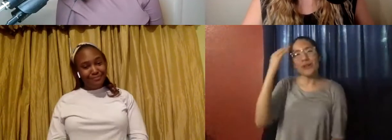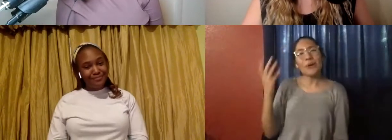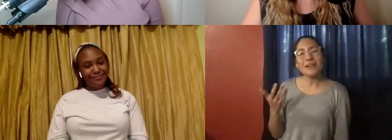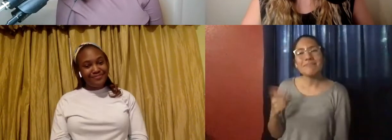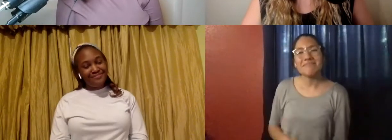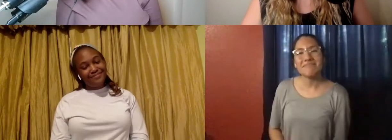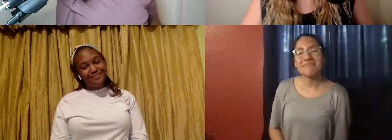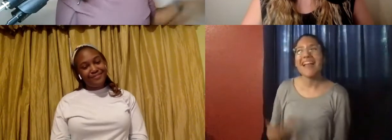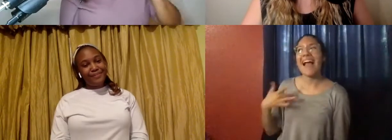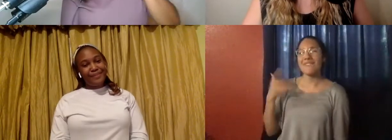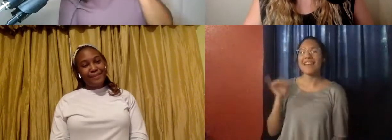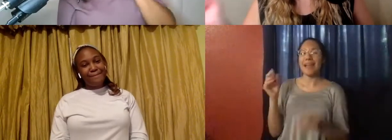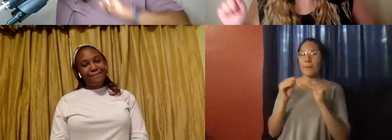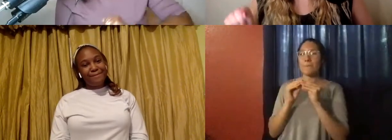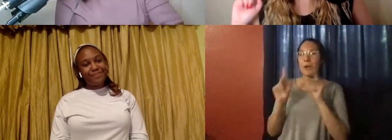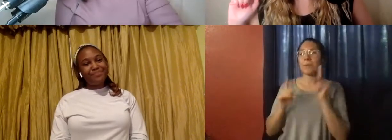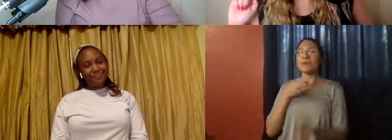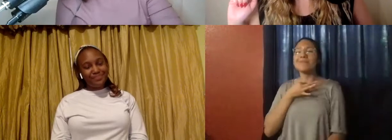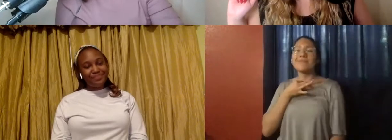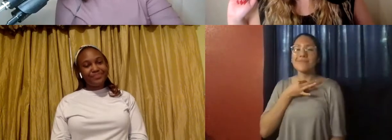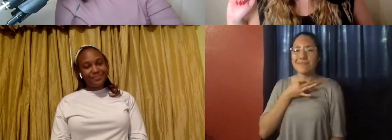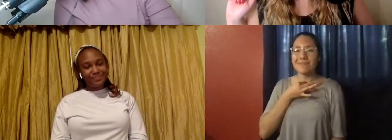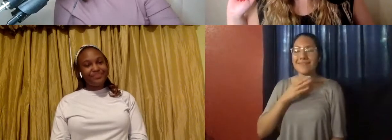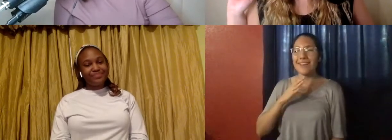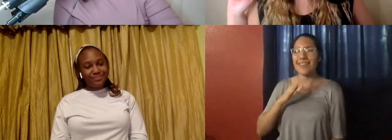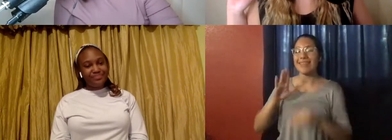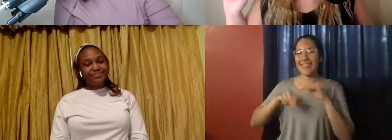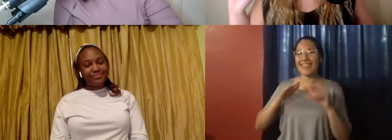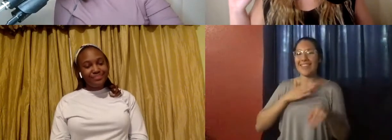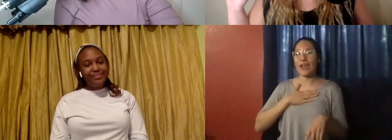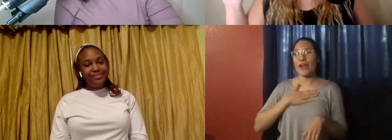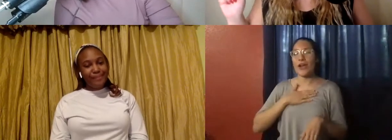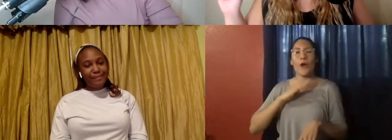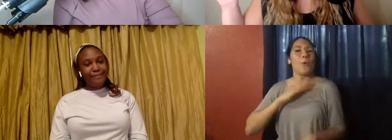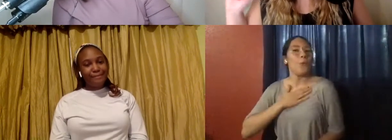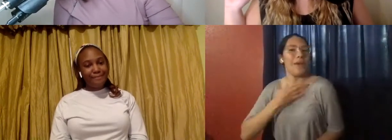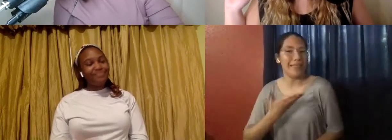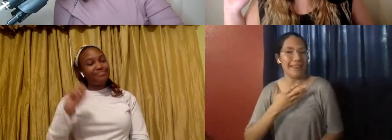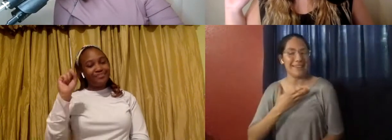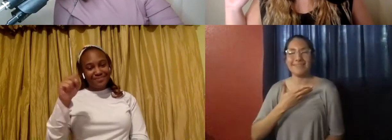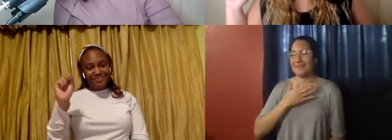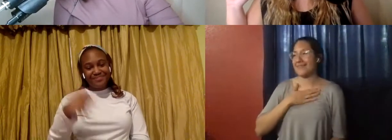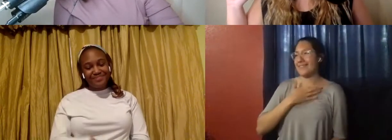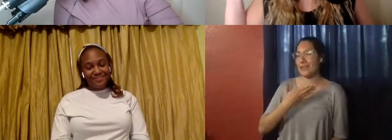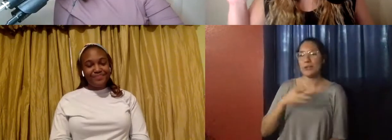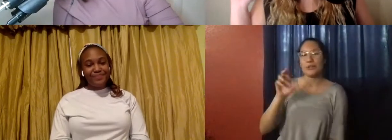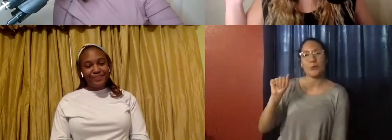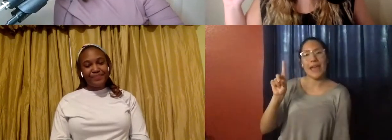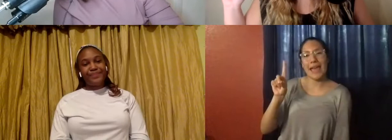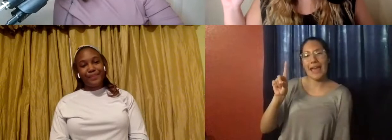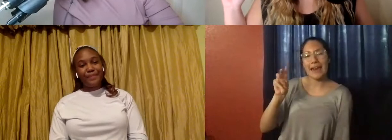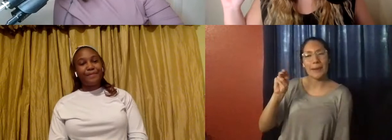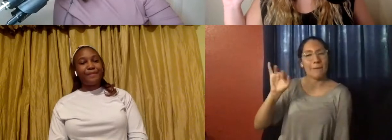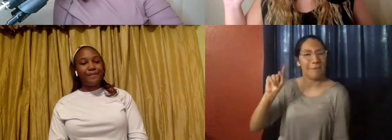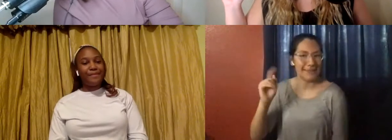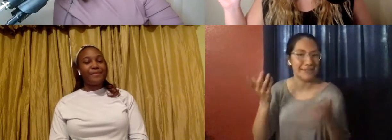more people are curious than they are willing to admit, which is why we're talking about it today. Okay, yes. So now that you guys know a little bit, well, a lot of it